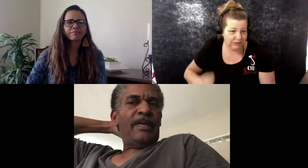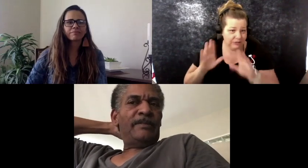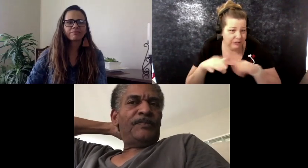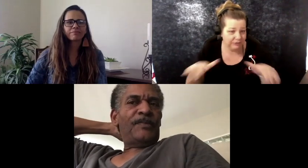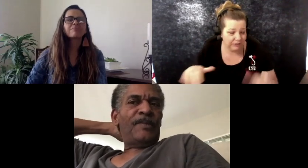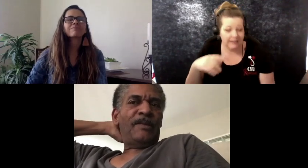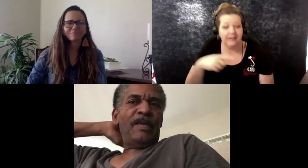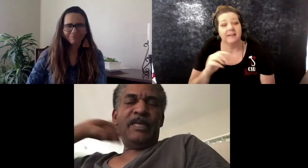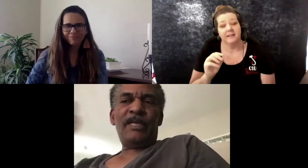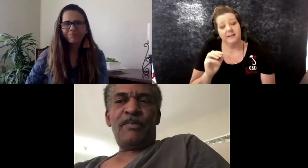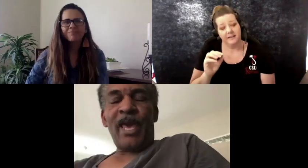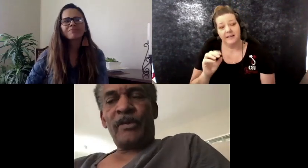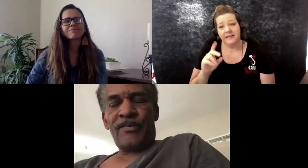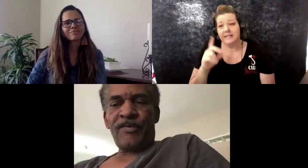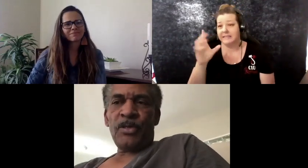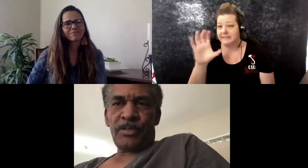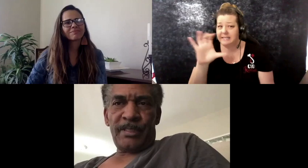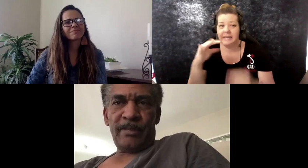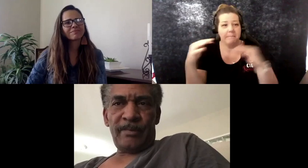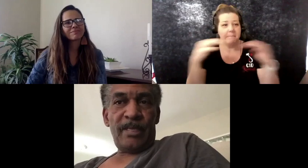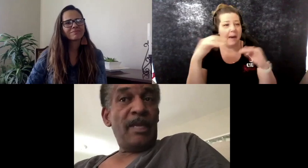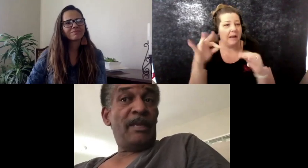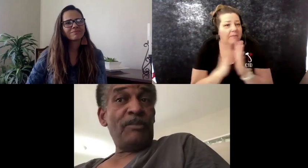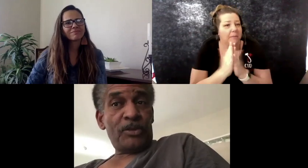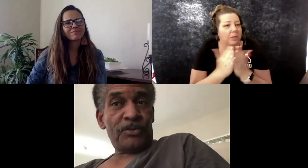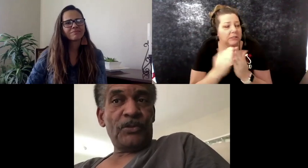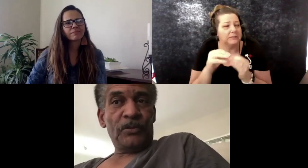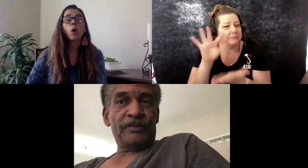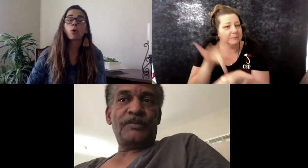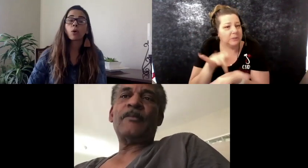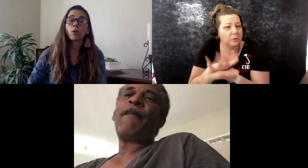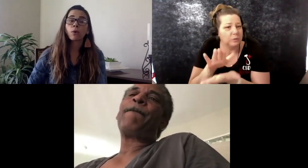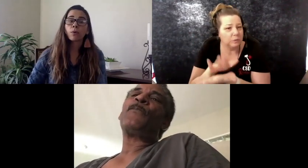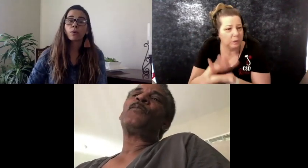and he did Battle of the Books in middle school.